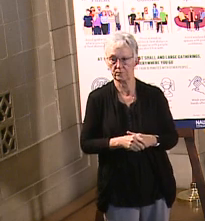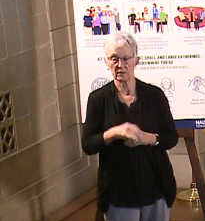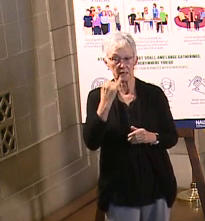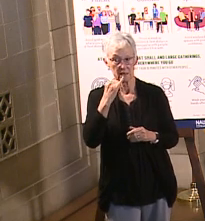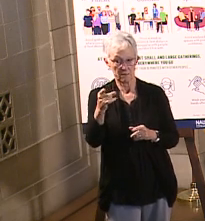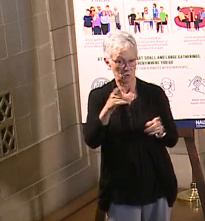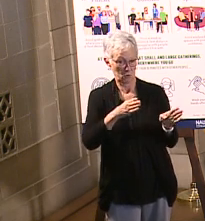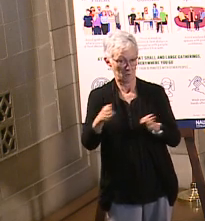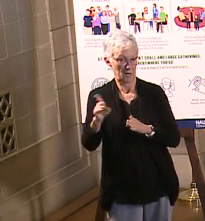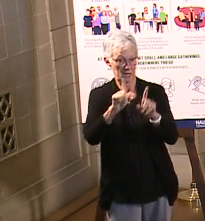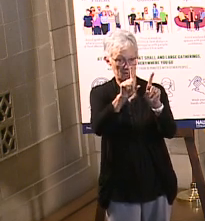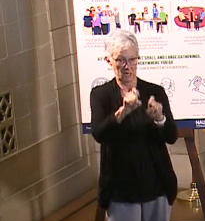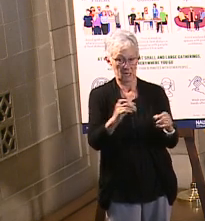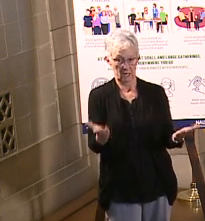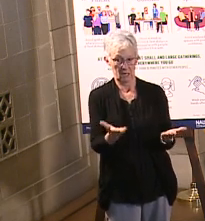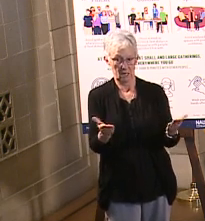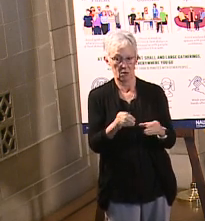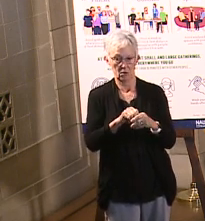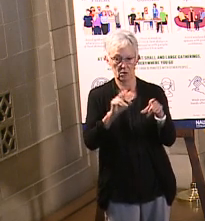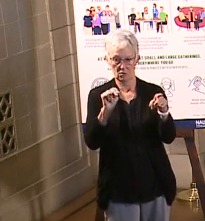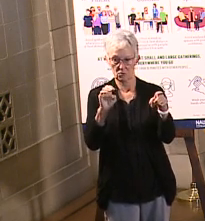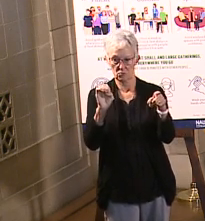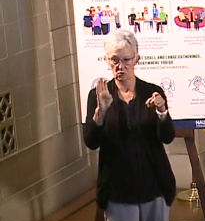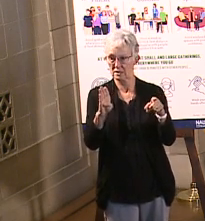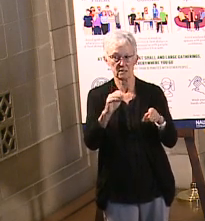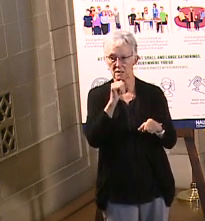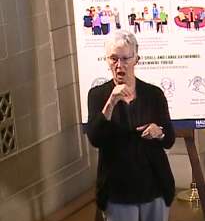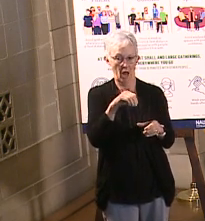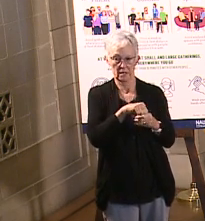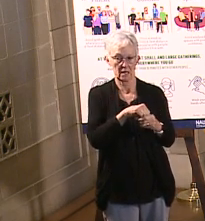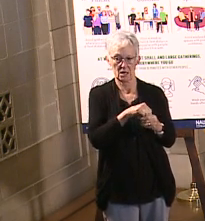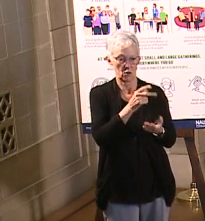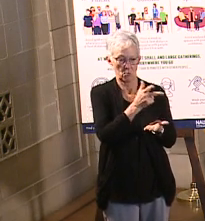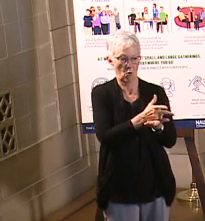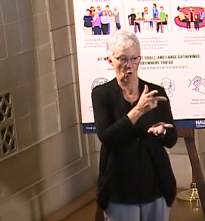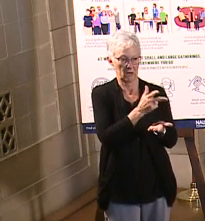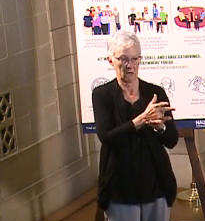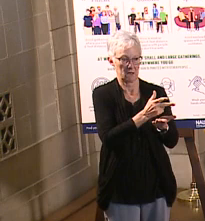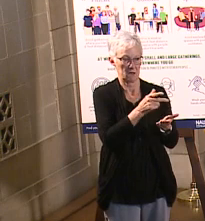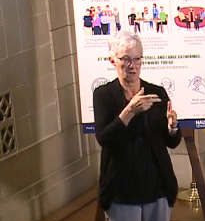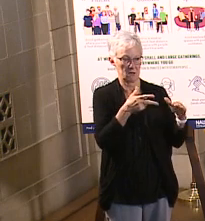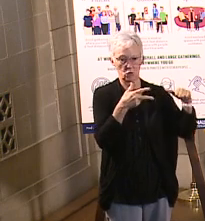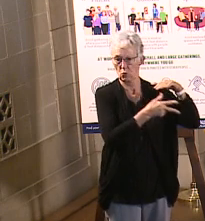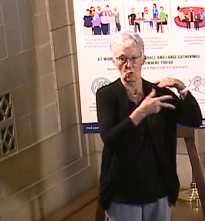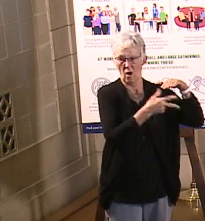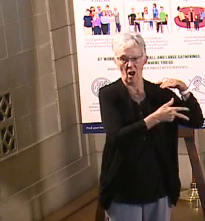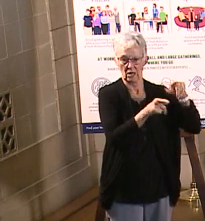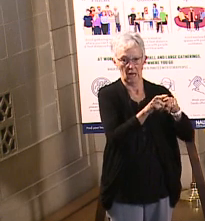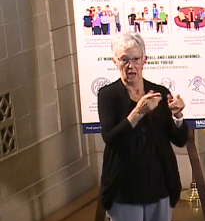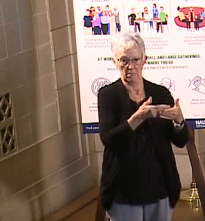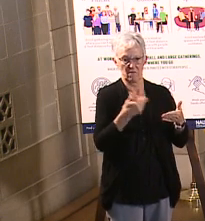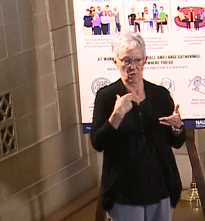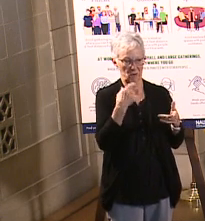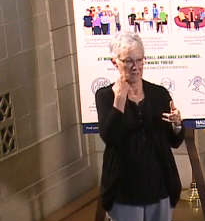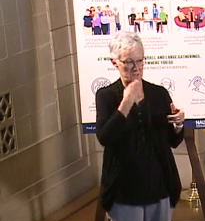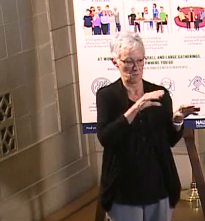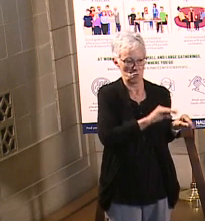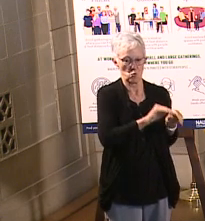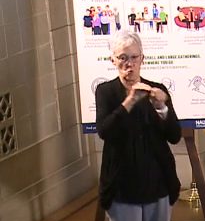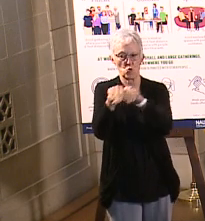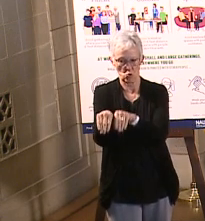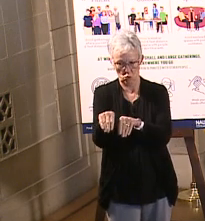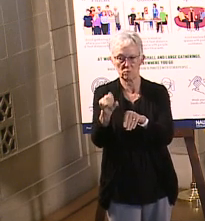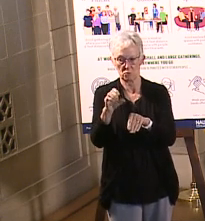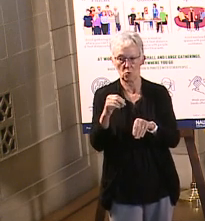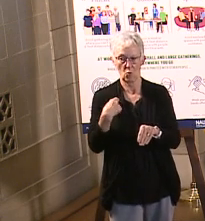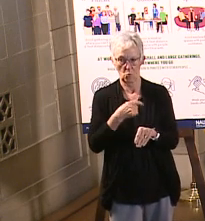location, understand there's going to be a new, it's not going to be in the parking garage like it was before. There's a new location. But again, we're taking capacity up there